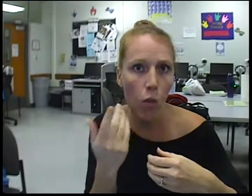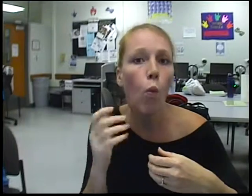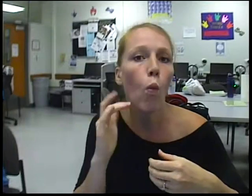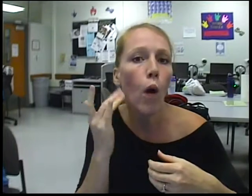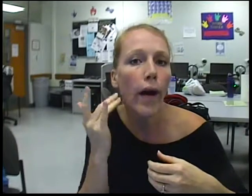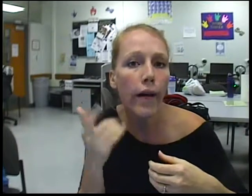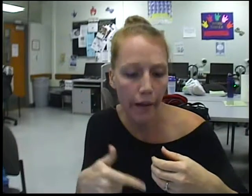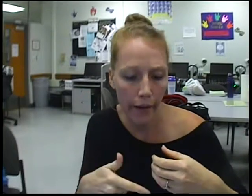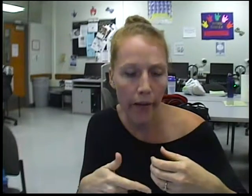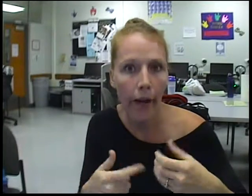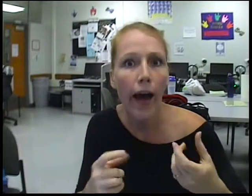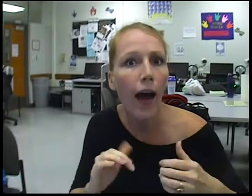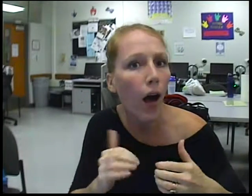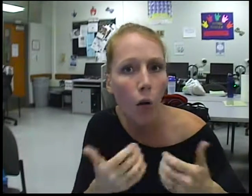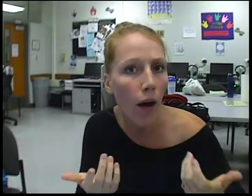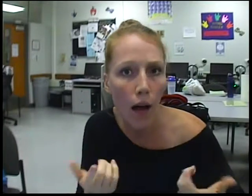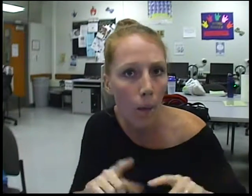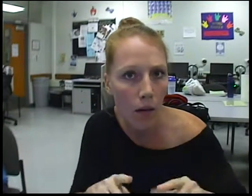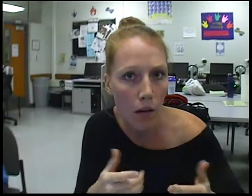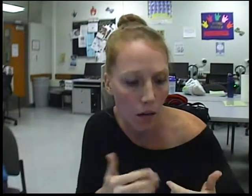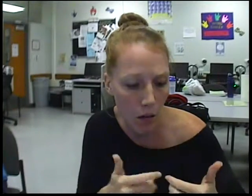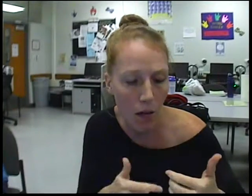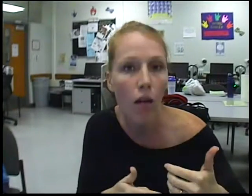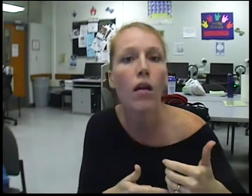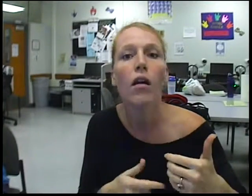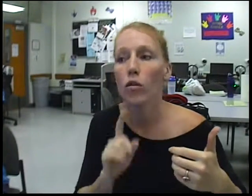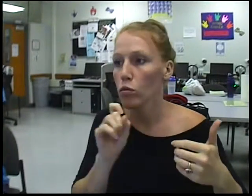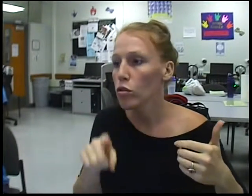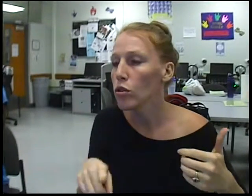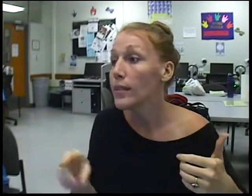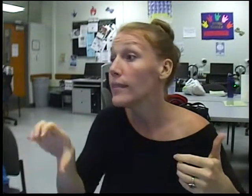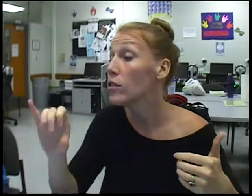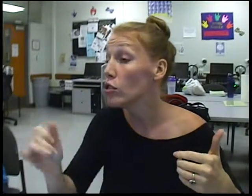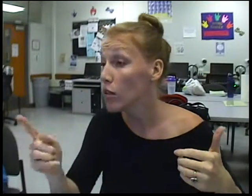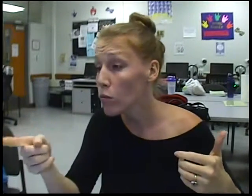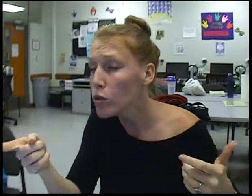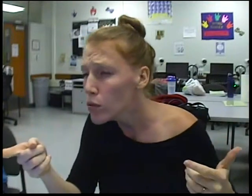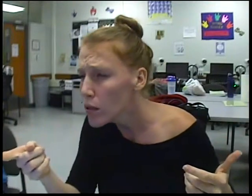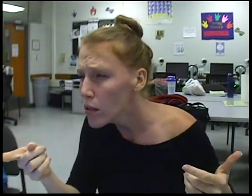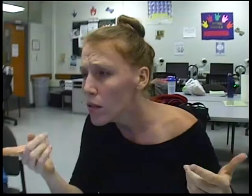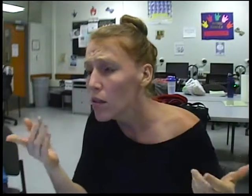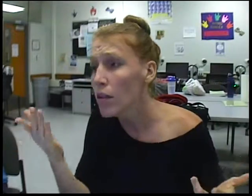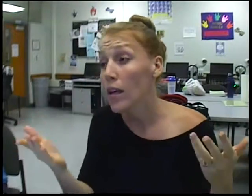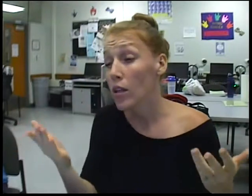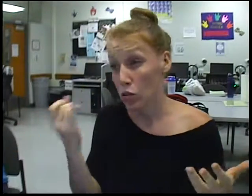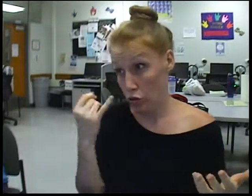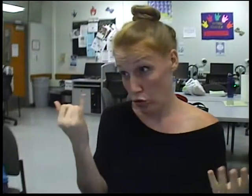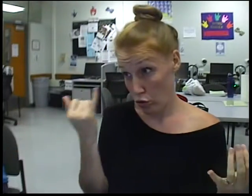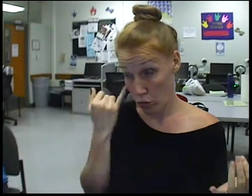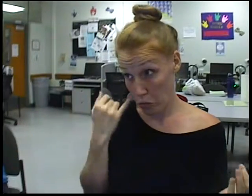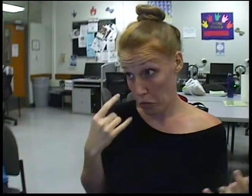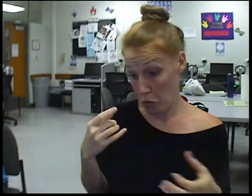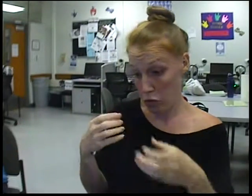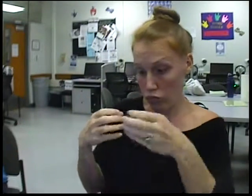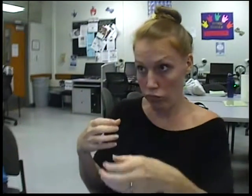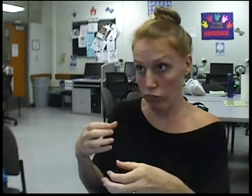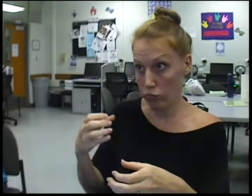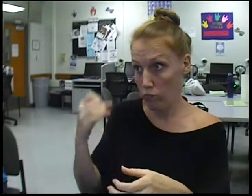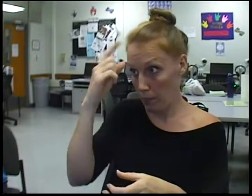This is my question. TJ, what do you think? If I take this test again, and right now I can pick it up and feel it, and it's got water on the outside of